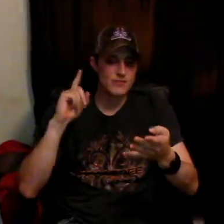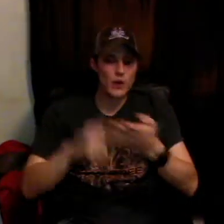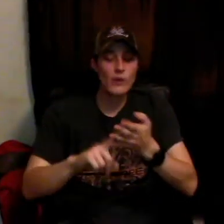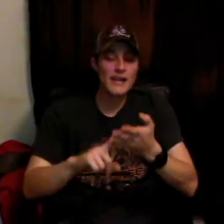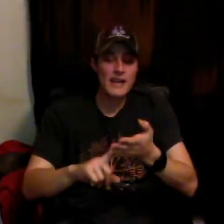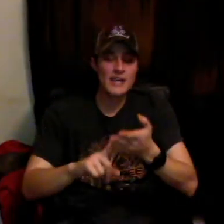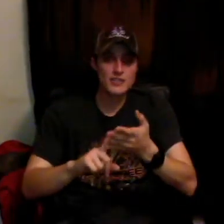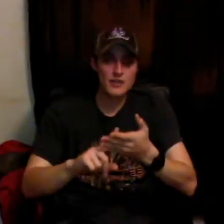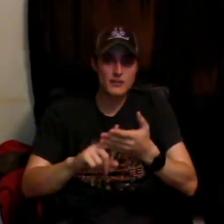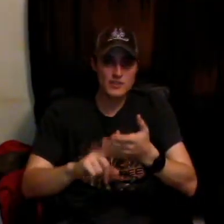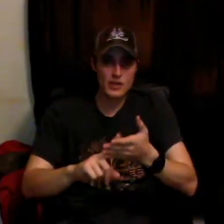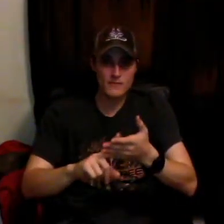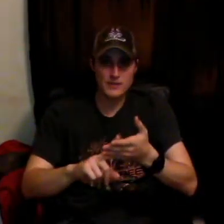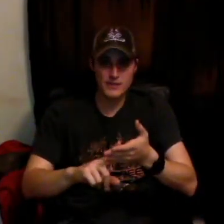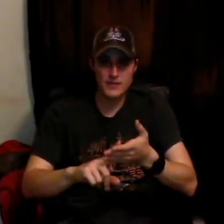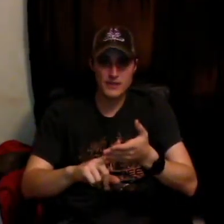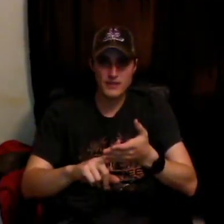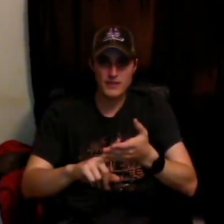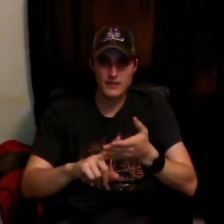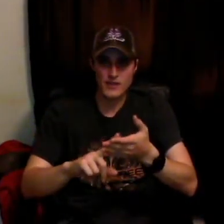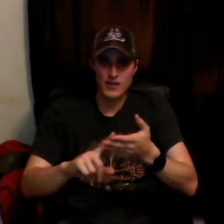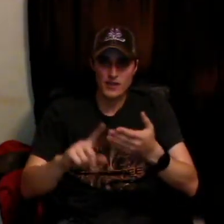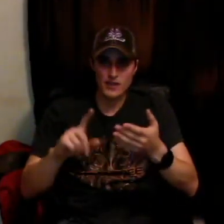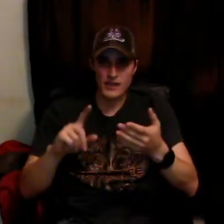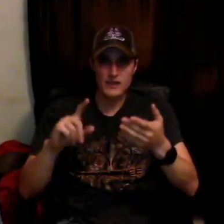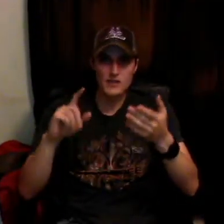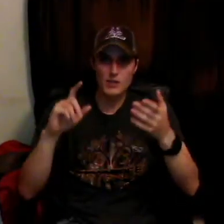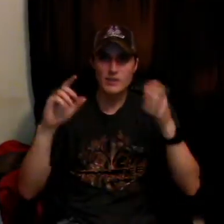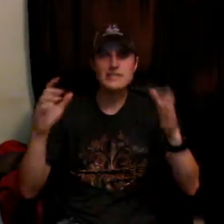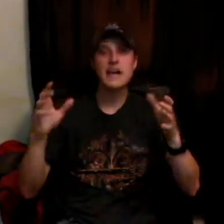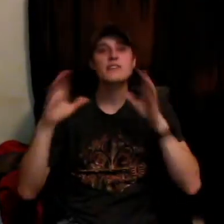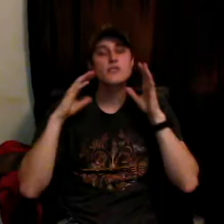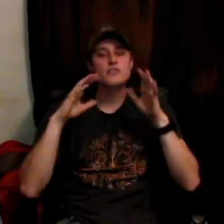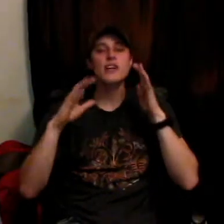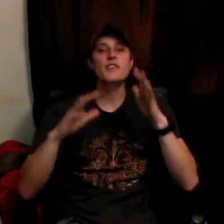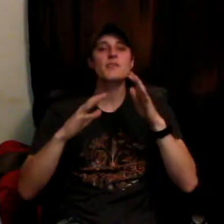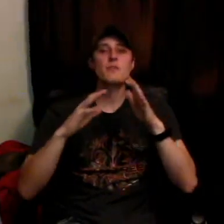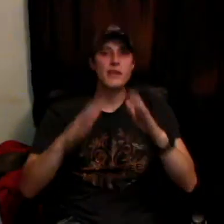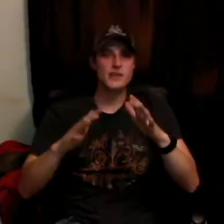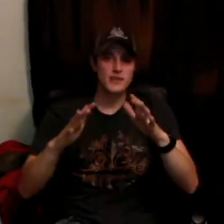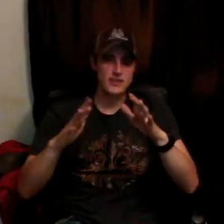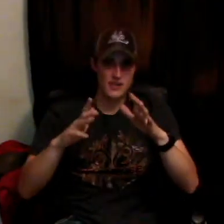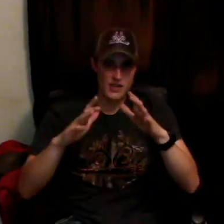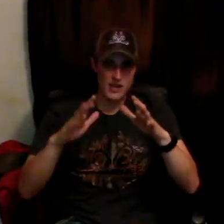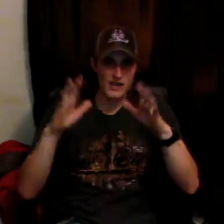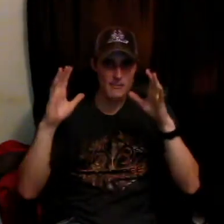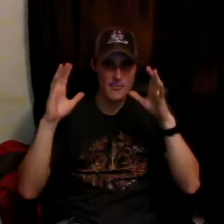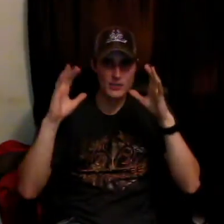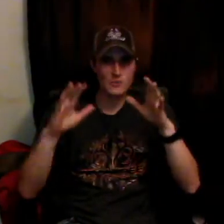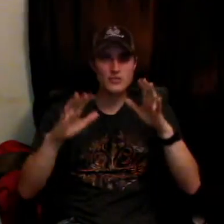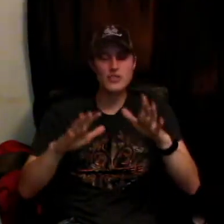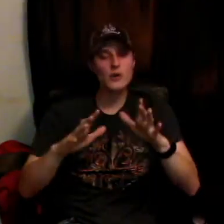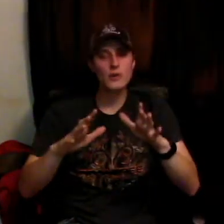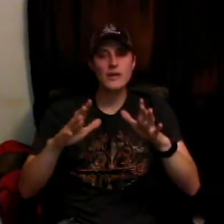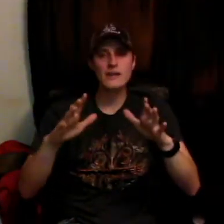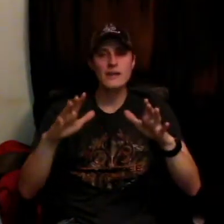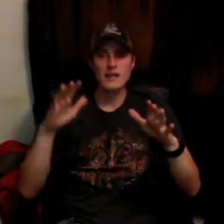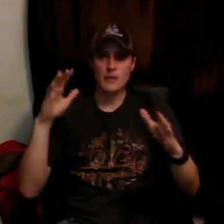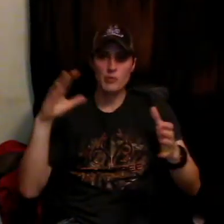go in and actually observe the deer, okay? Because guys, there's nothing better, all right? Don't just go in and put